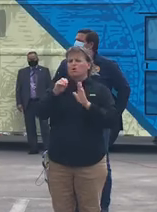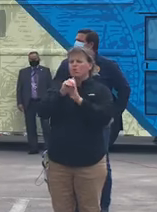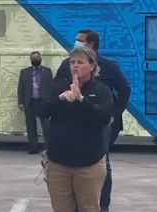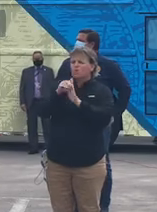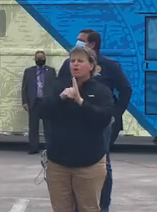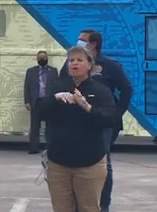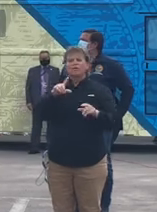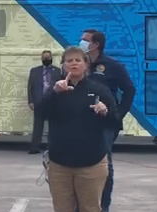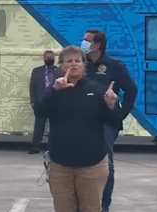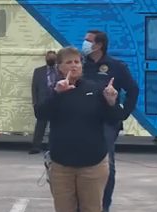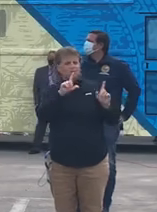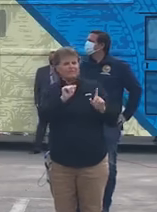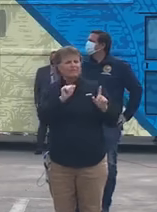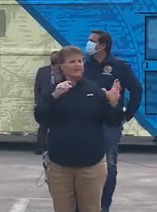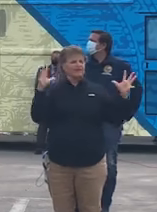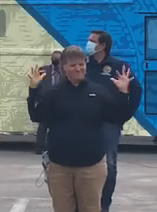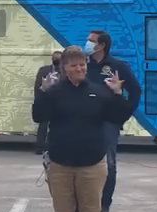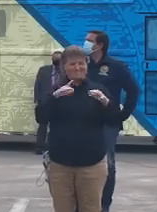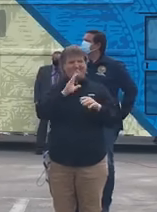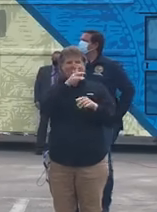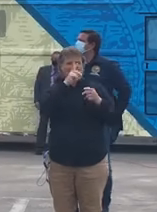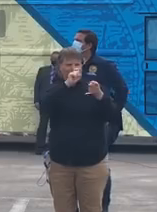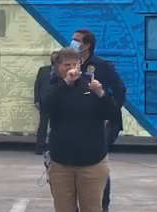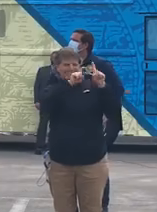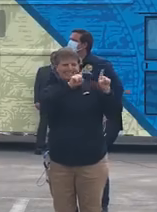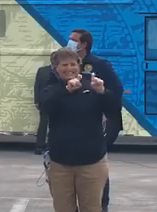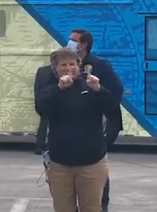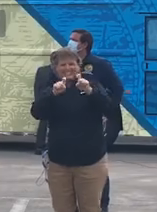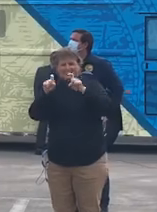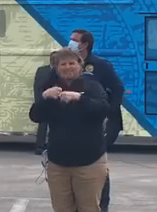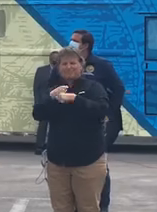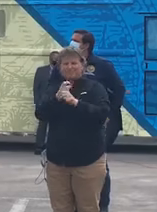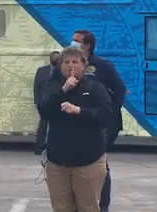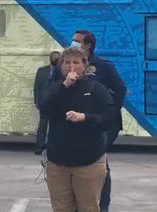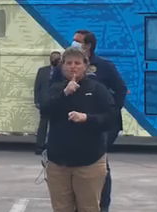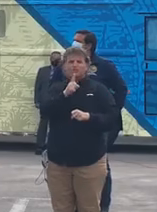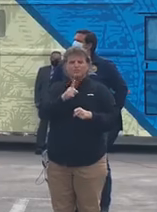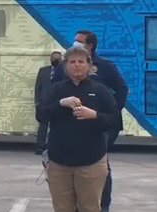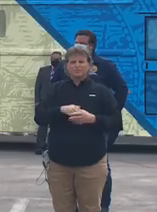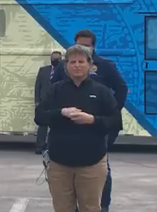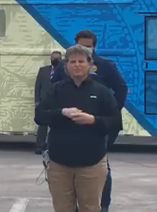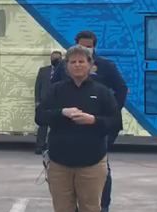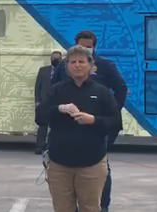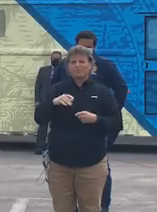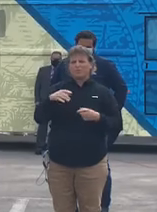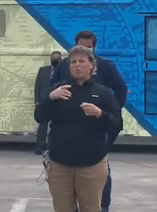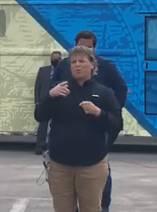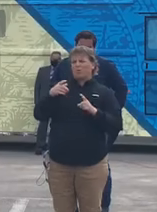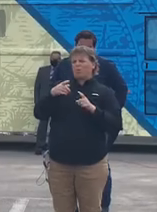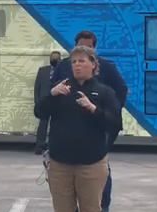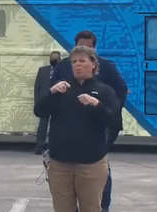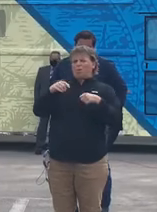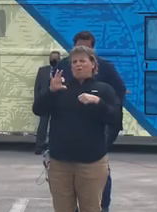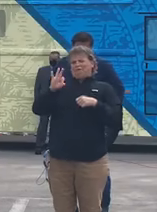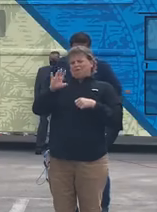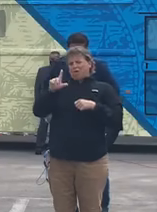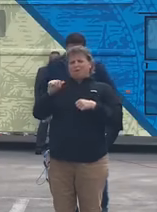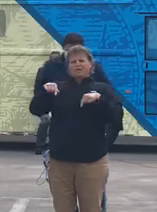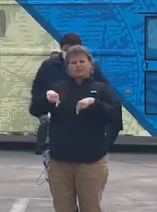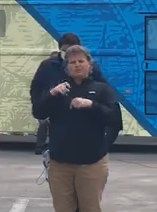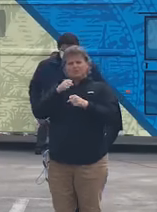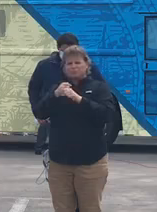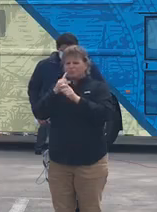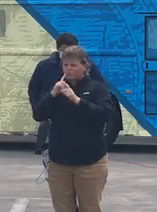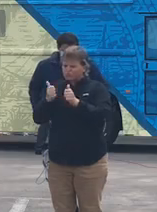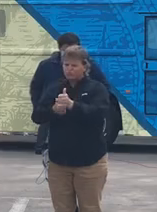And so all of those aspects that Florida has led the way has really not only saved lives, but has allowed our hospitals to ensure that they